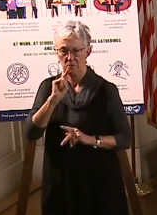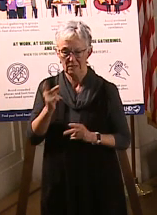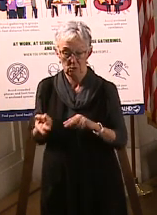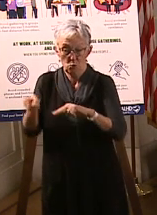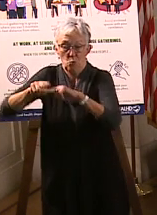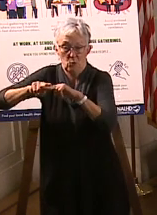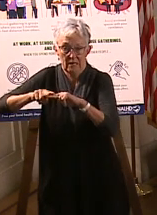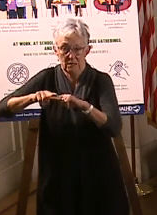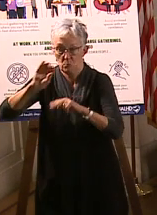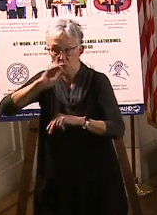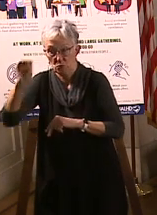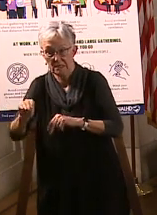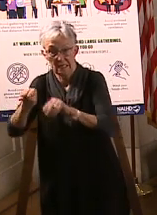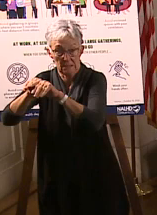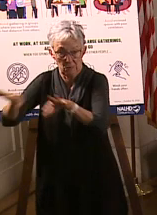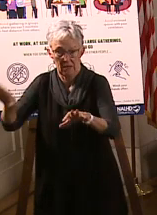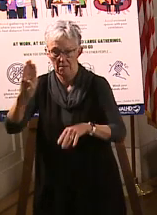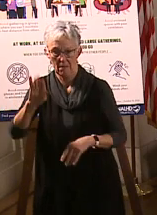slide, Ryan.